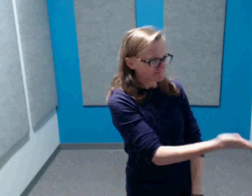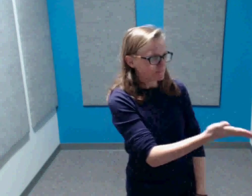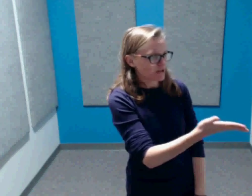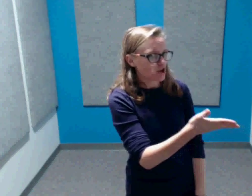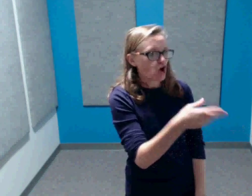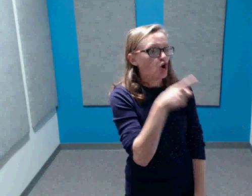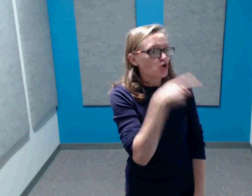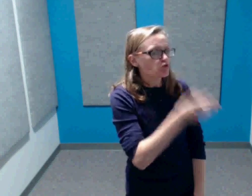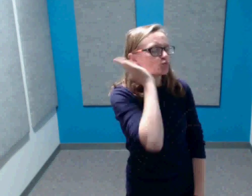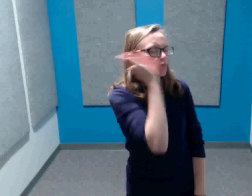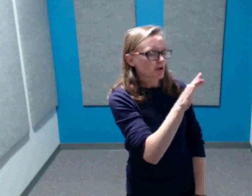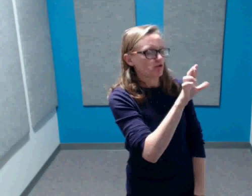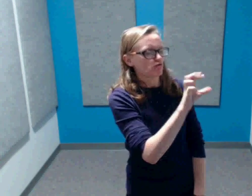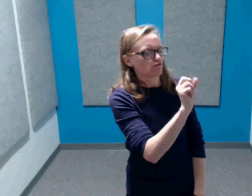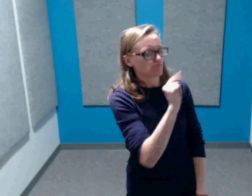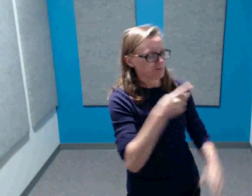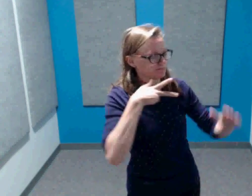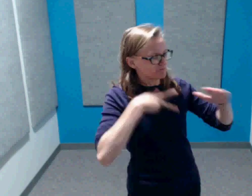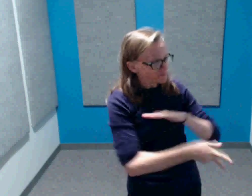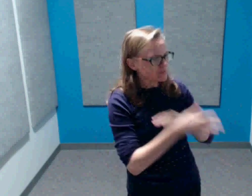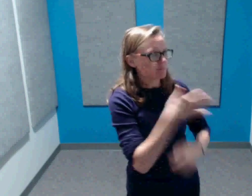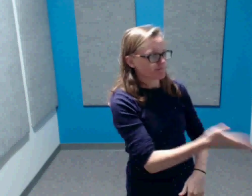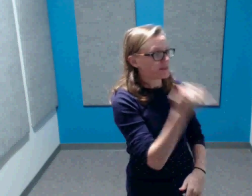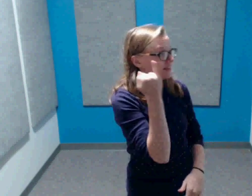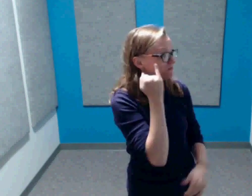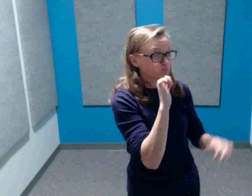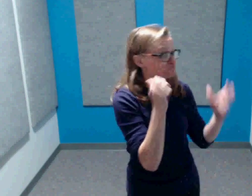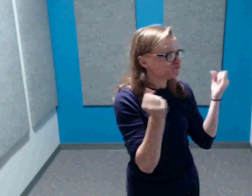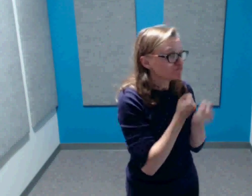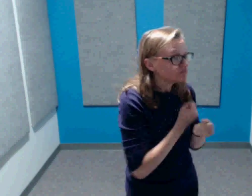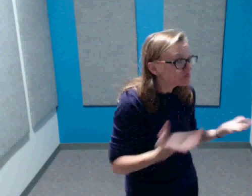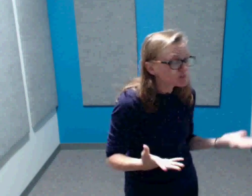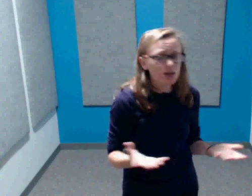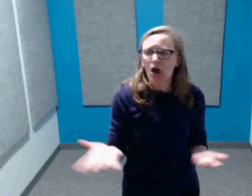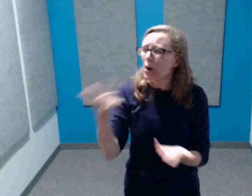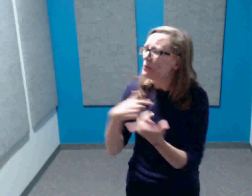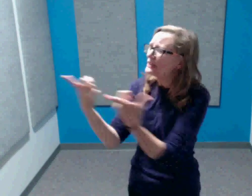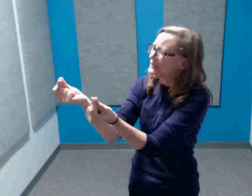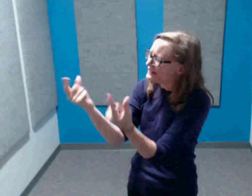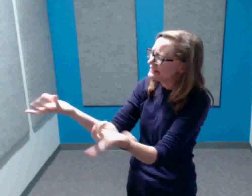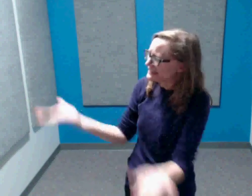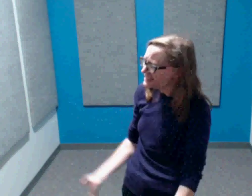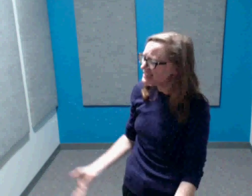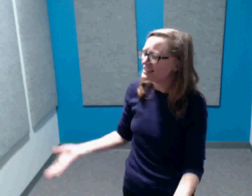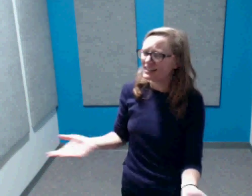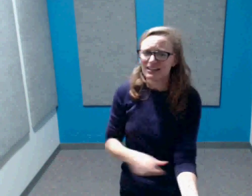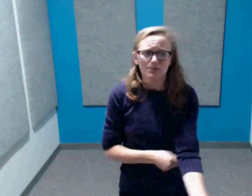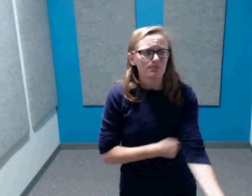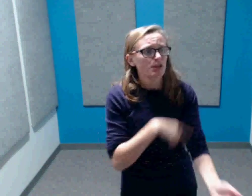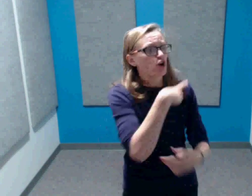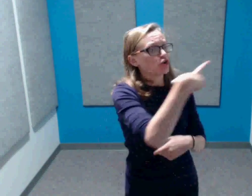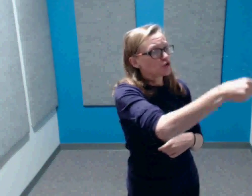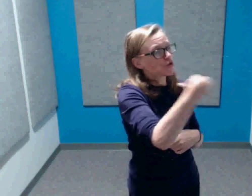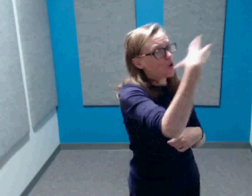you will rot in that garage if you don't do what I'm telling you. I said, well, what do you want me to do? She said, go out there by the trash barrel.